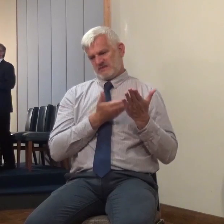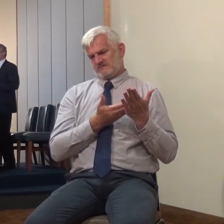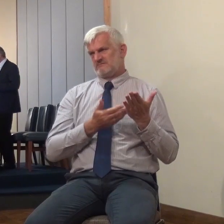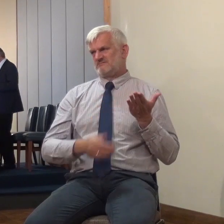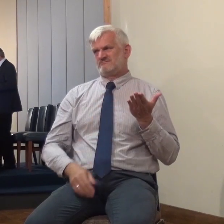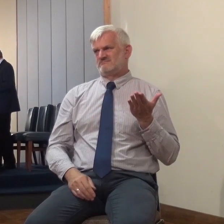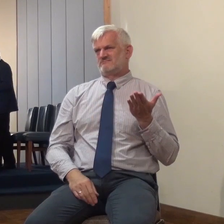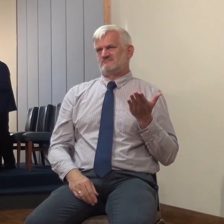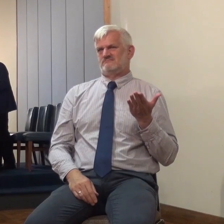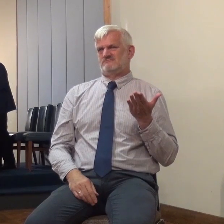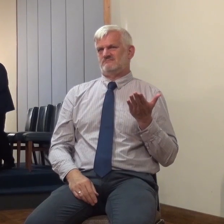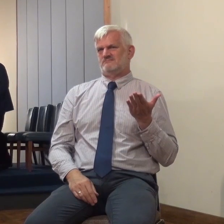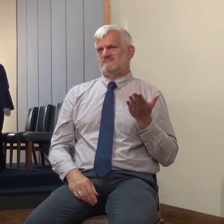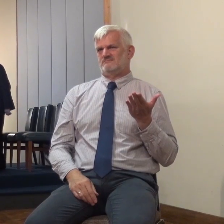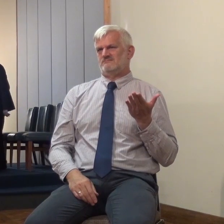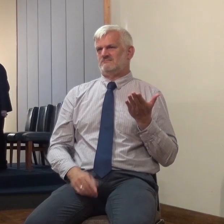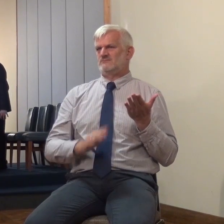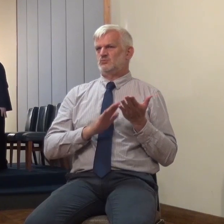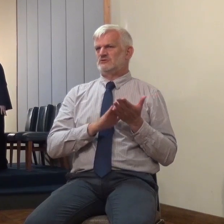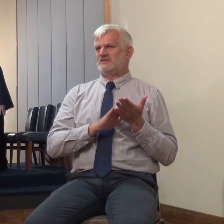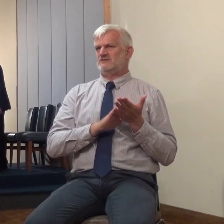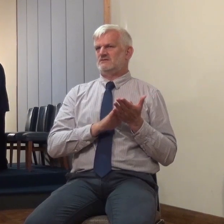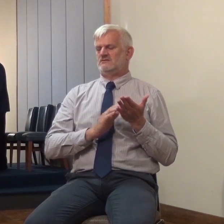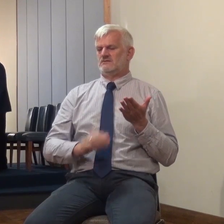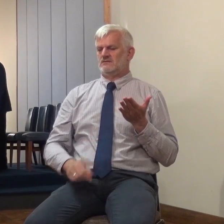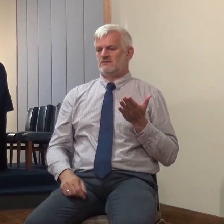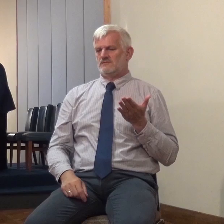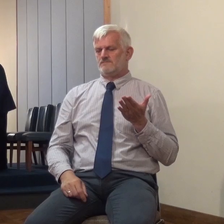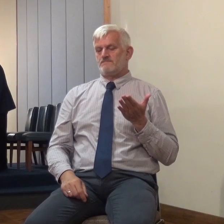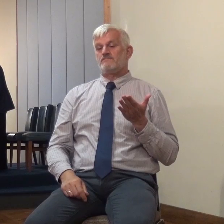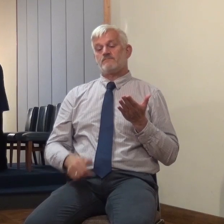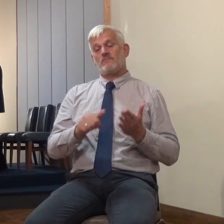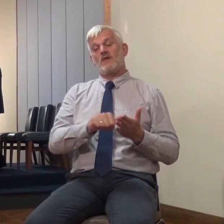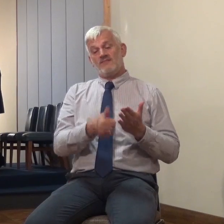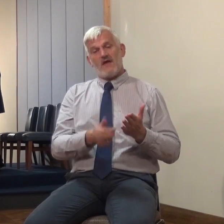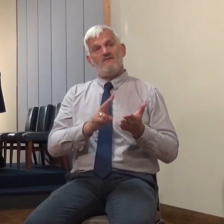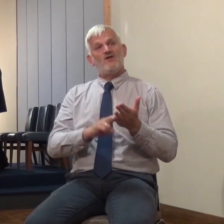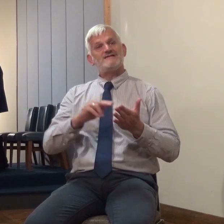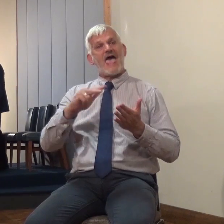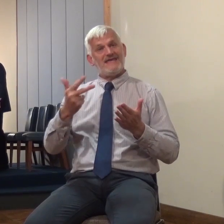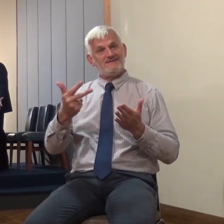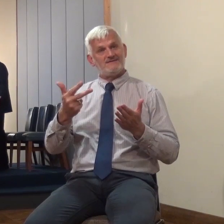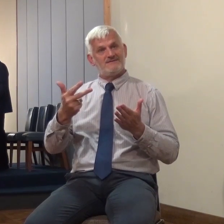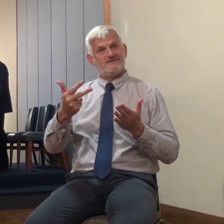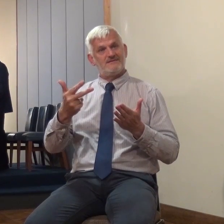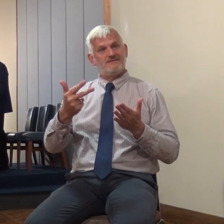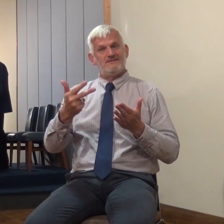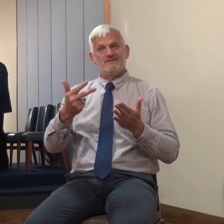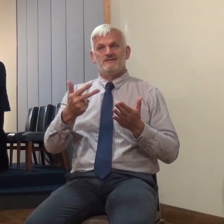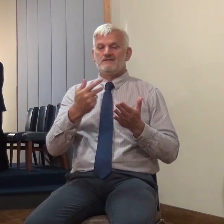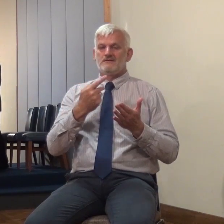He refers to the cause of his trouble again obliquely in verse 8, but simply with the Greek